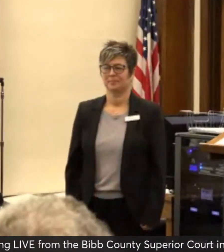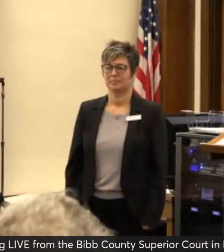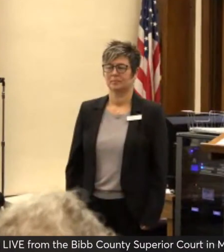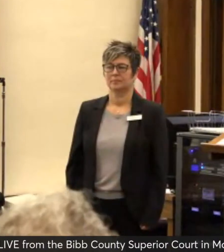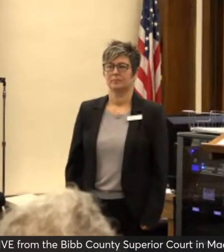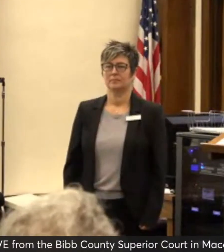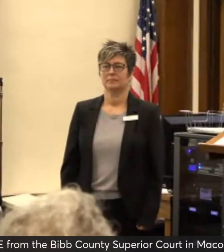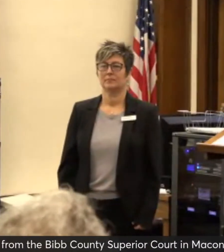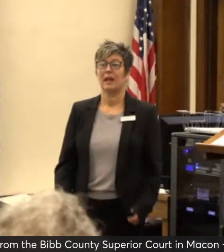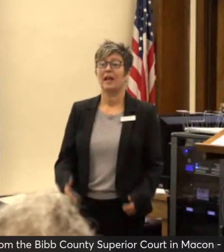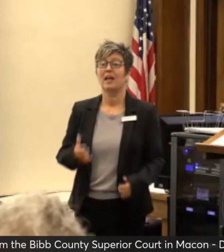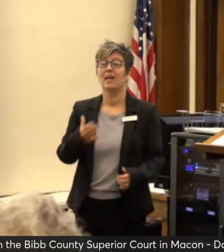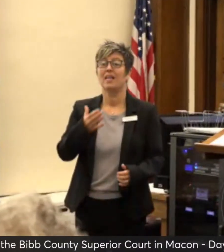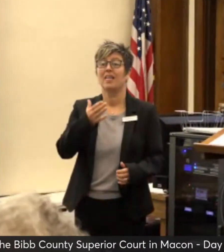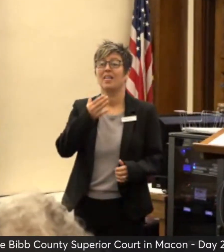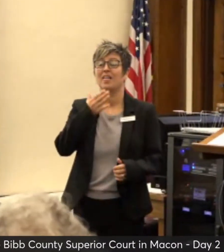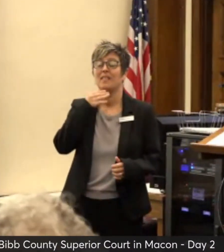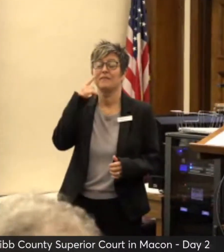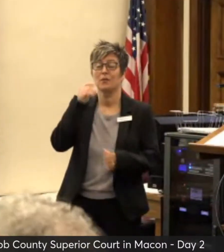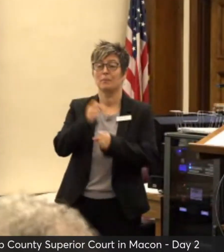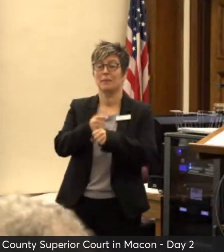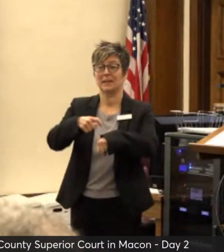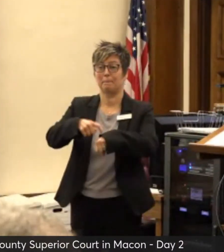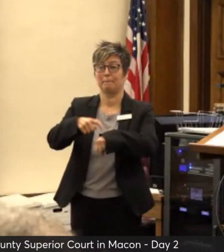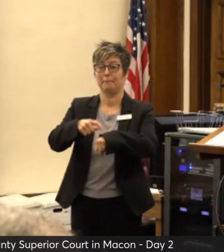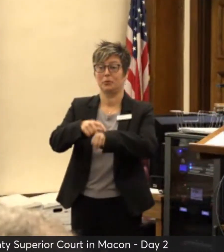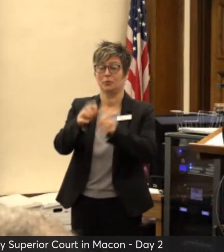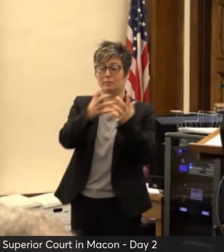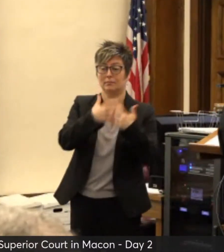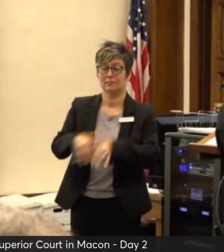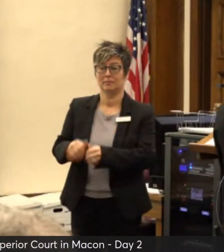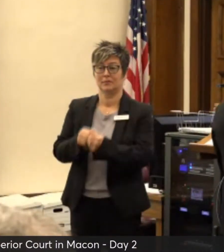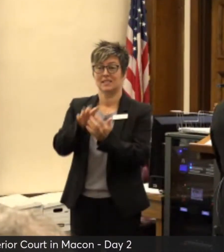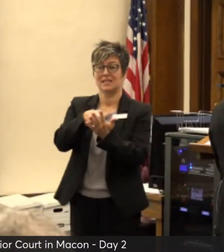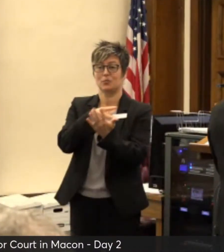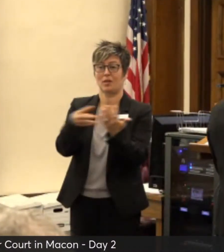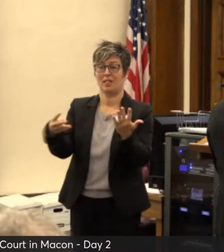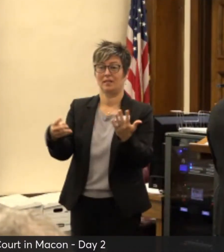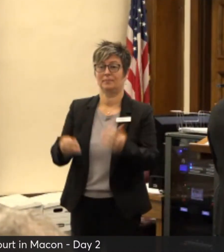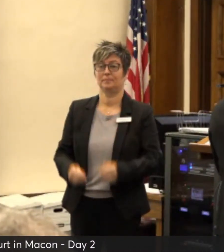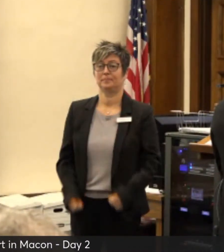Thank you for squeezing us in. I know you can tell. Yes.